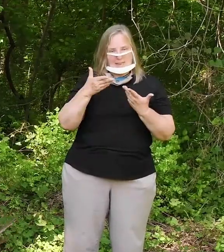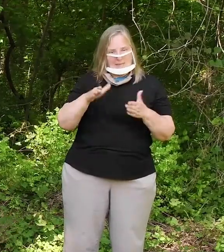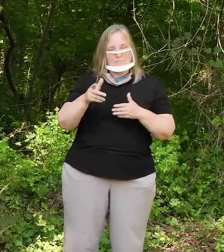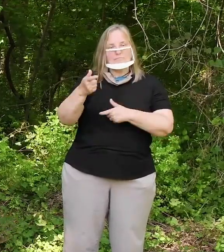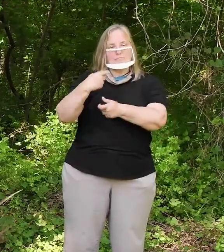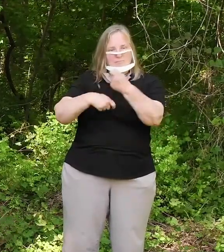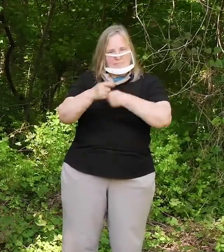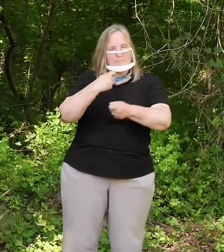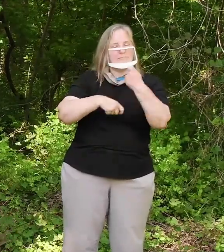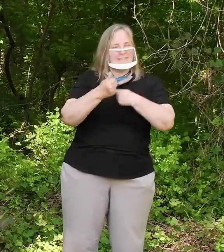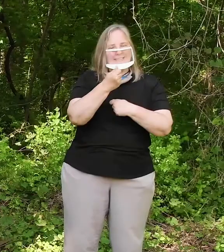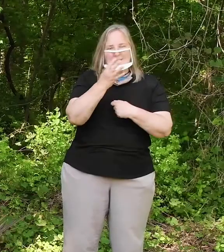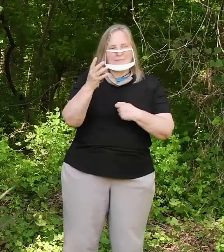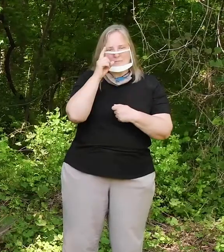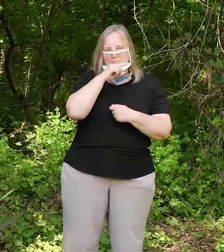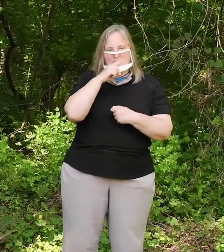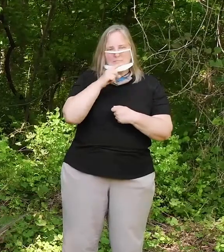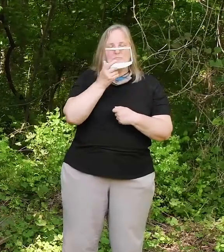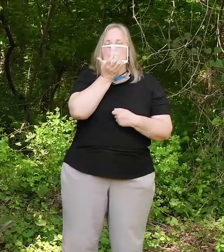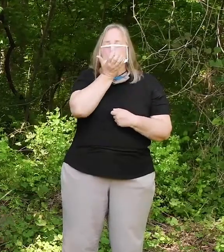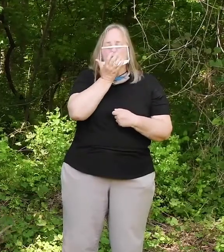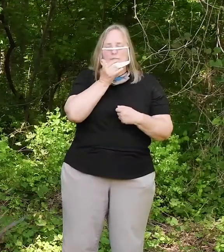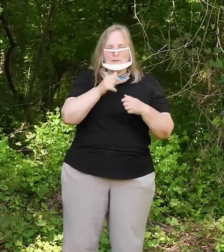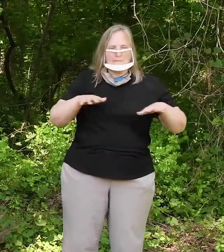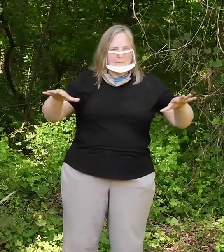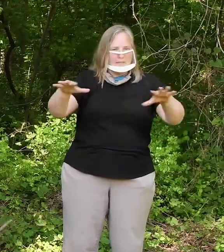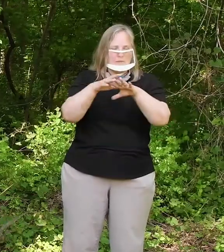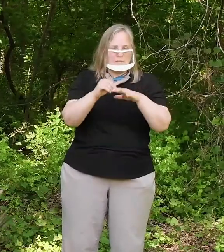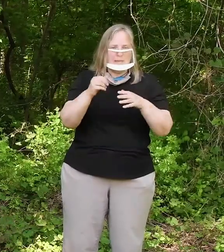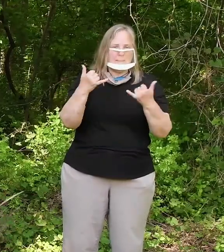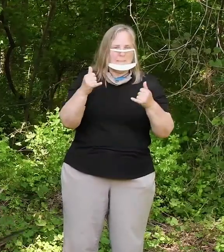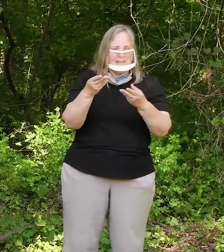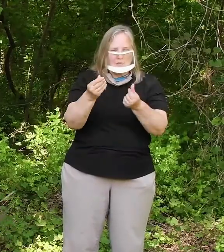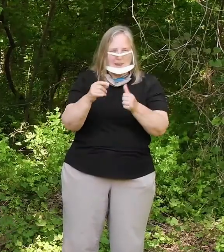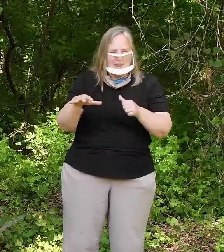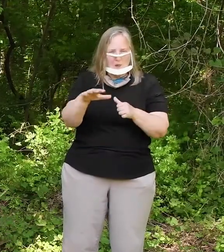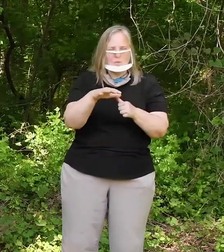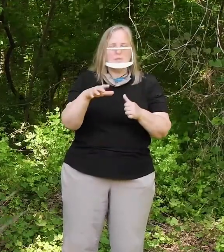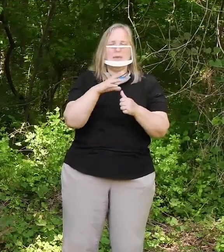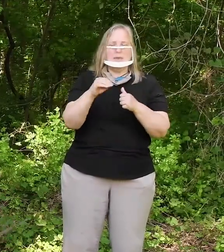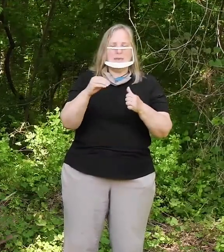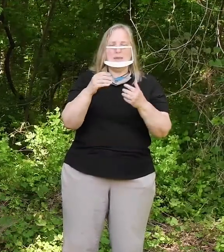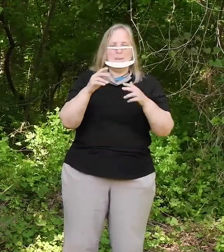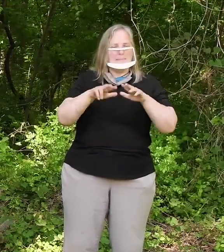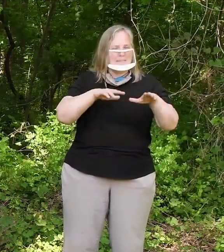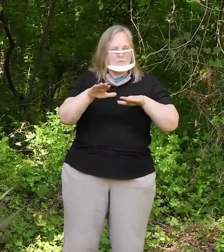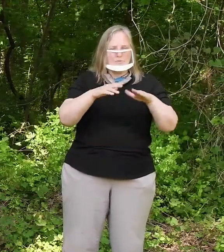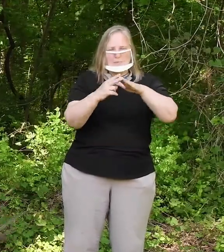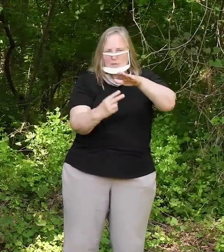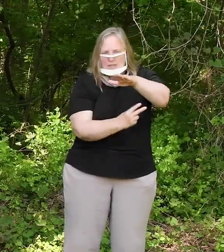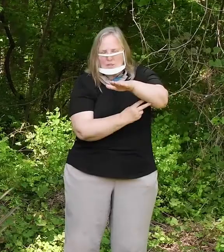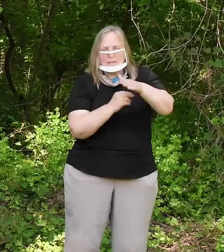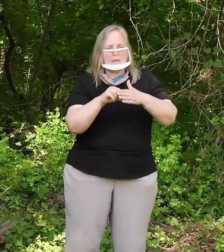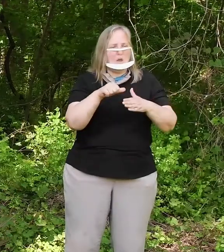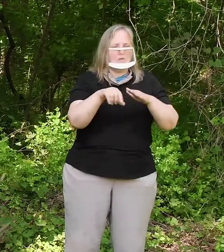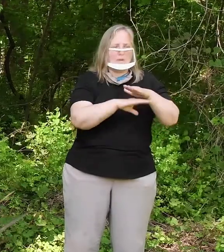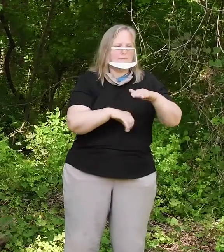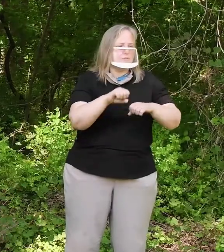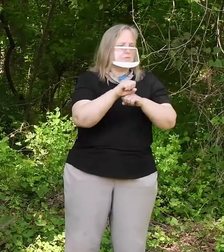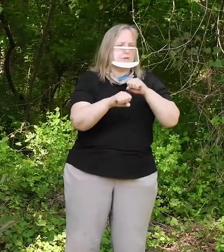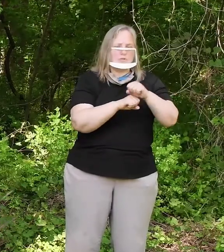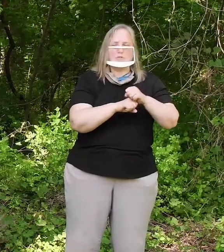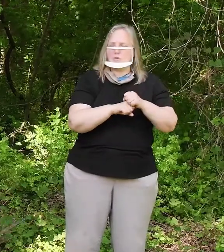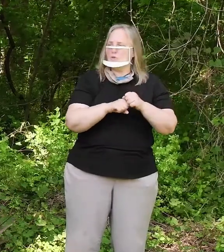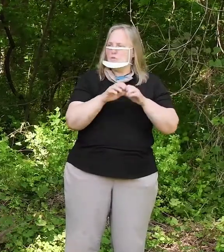of several synthetic turf fields, playgrounds, pedestrian bridges, and other infrastructure throughout Howard